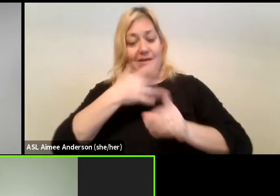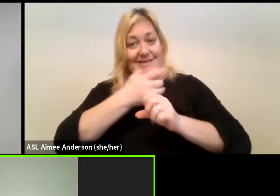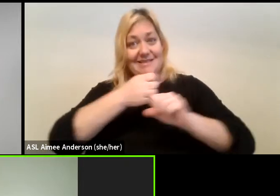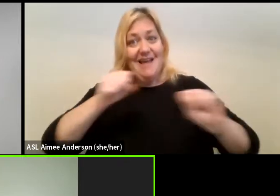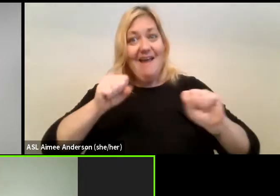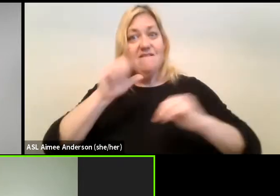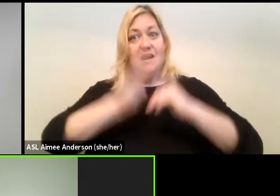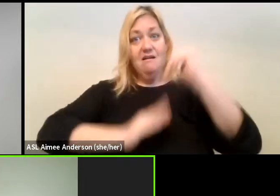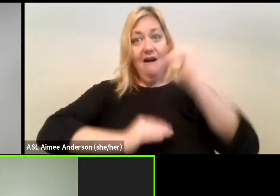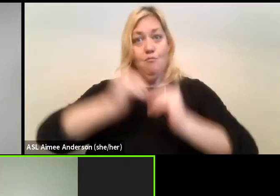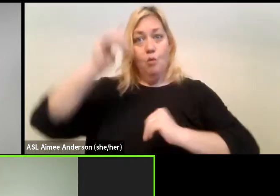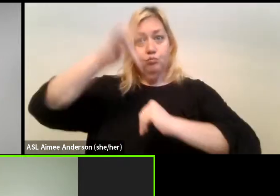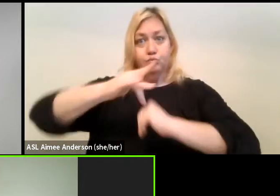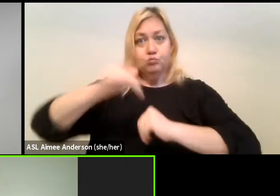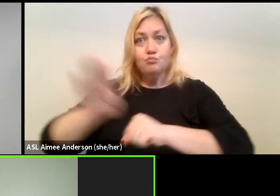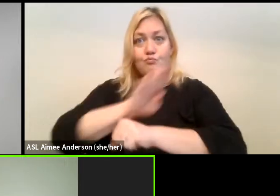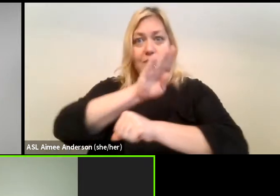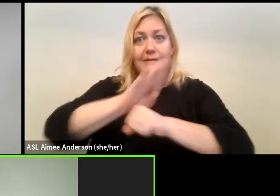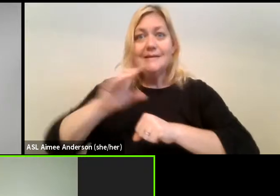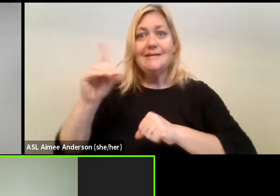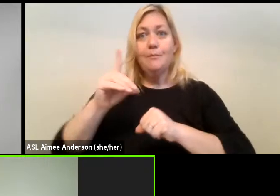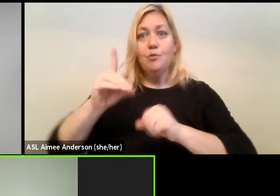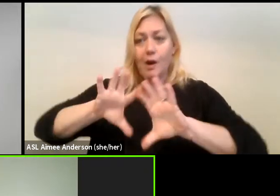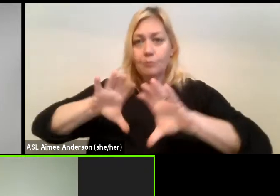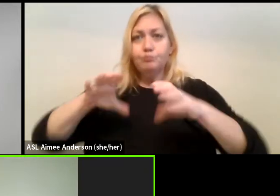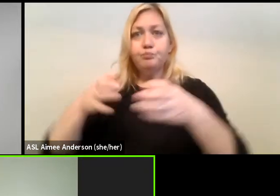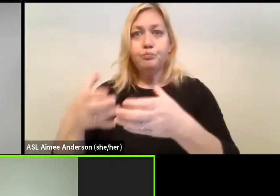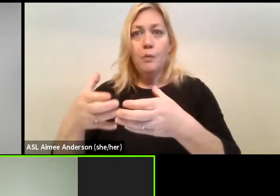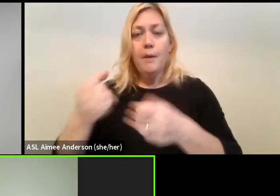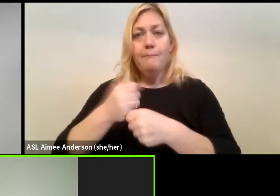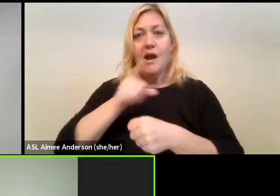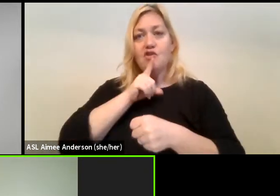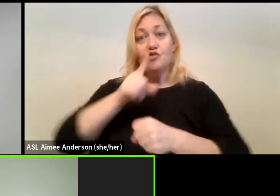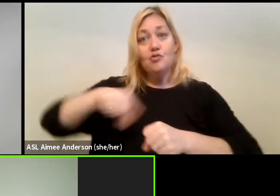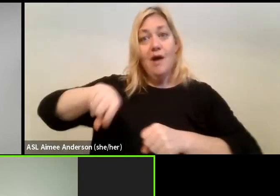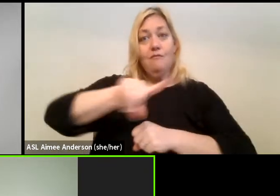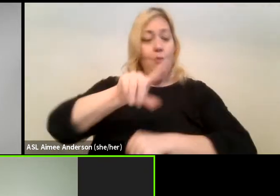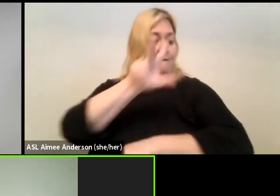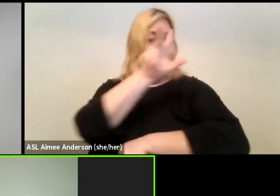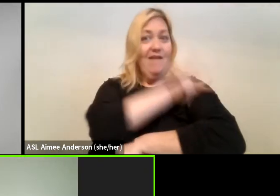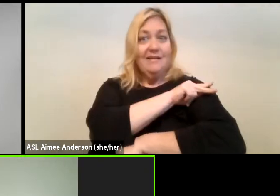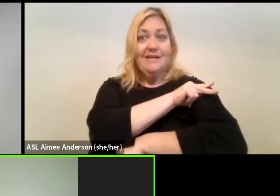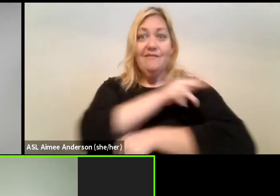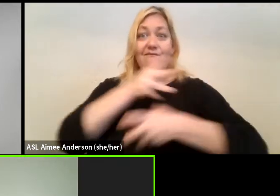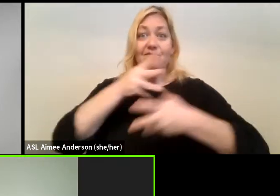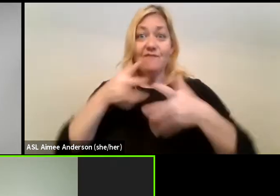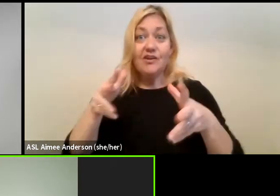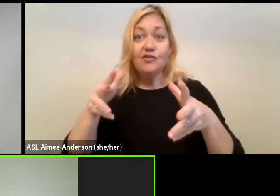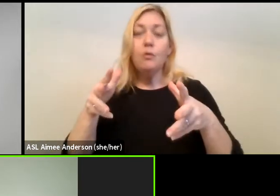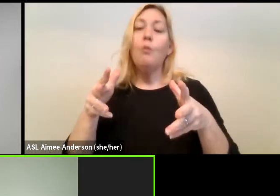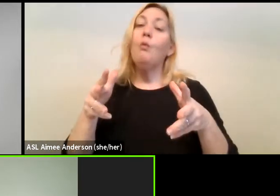and doing business of the Democratic Party by making sure that everyone is vaccinated.